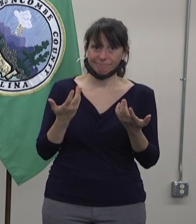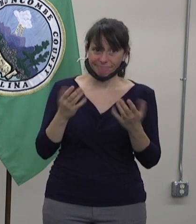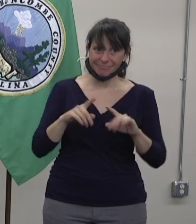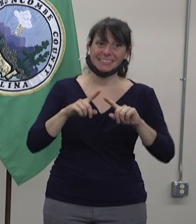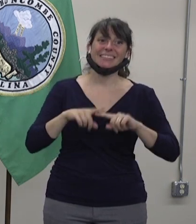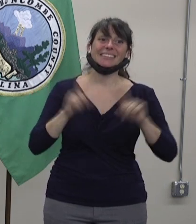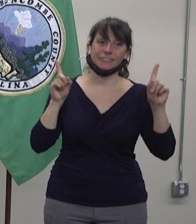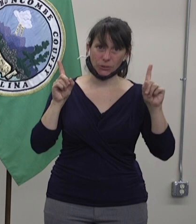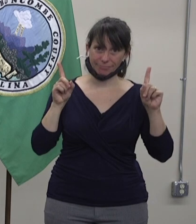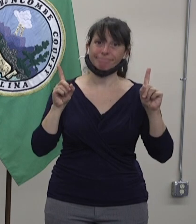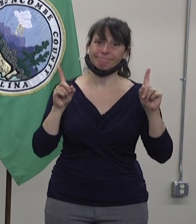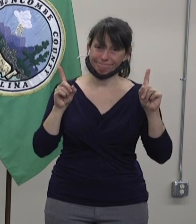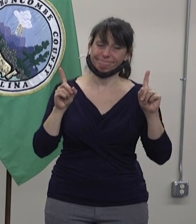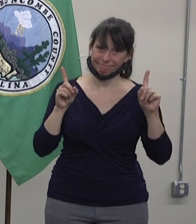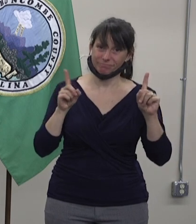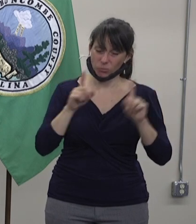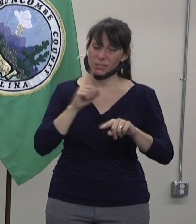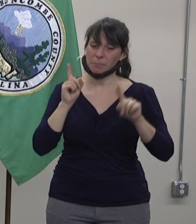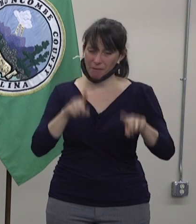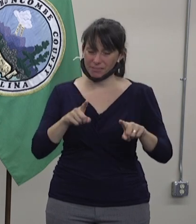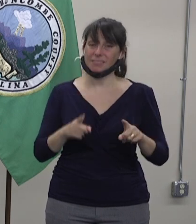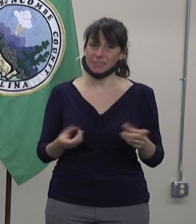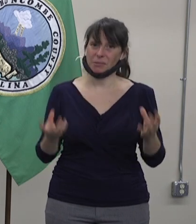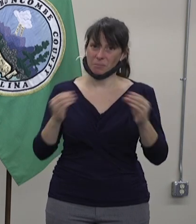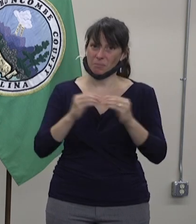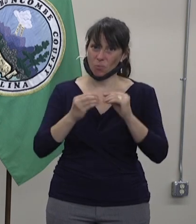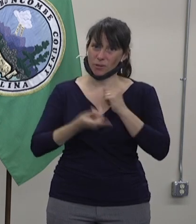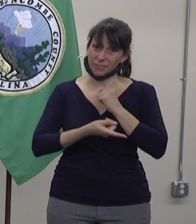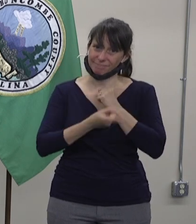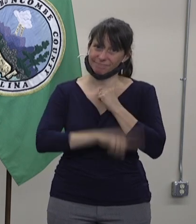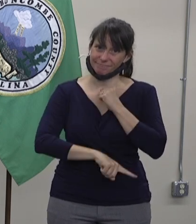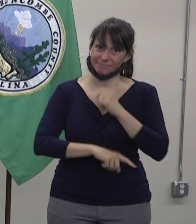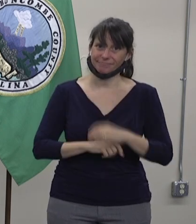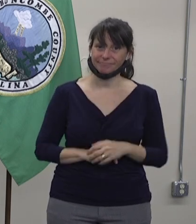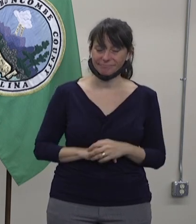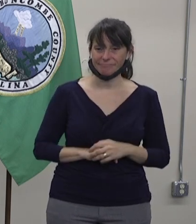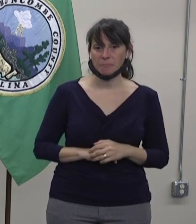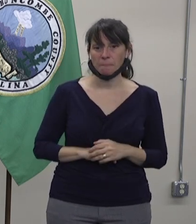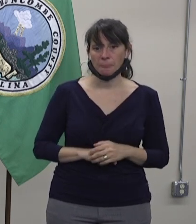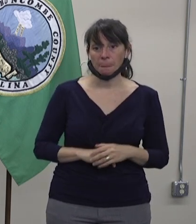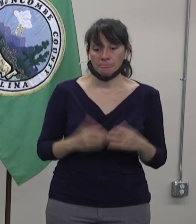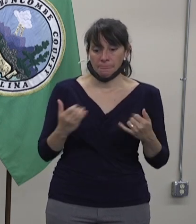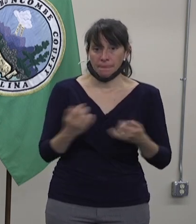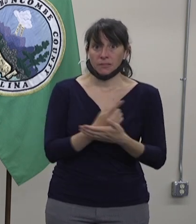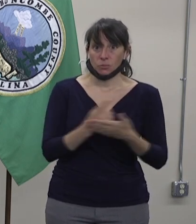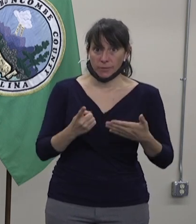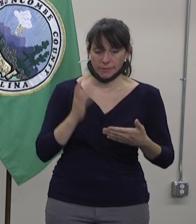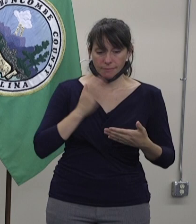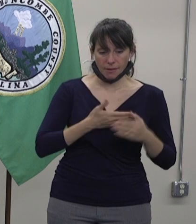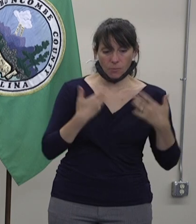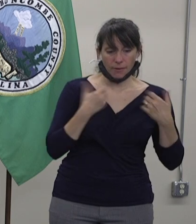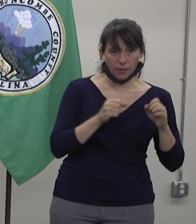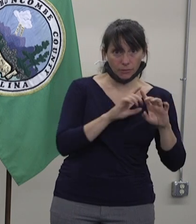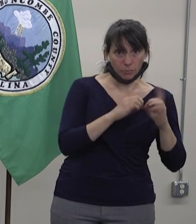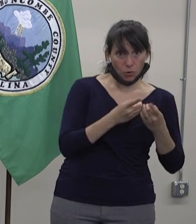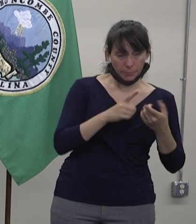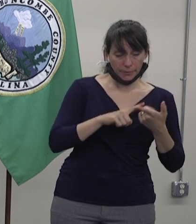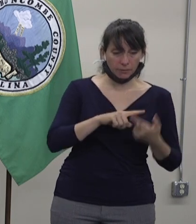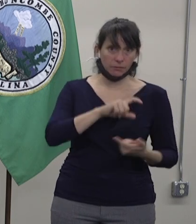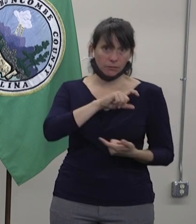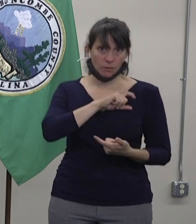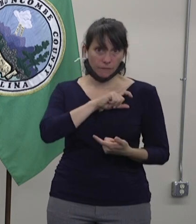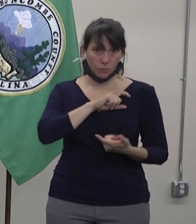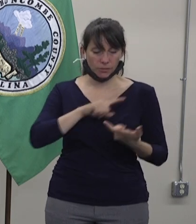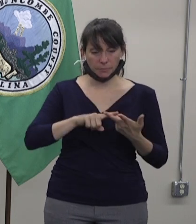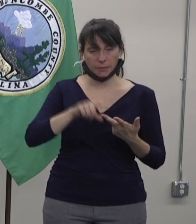Over this weekend and the coming week, there will be a cooperative effort between our health department, law enforcement, and the